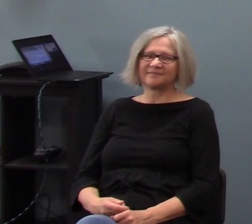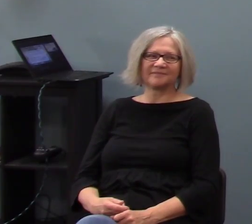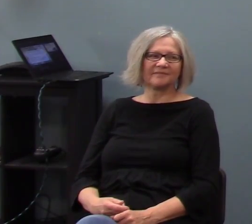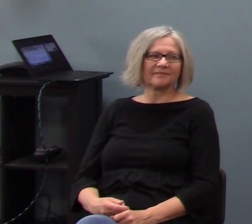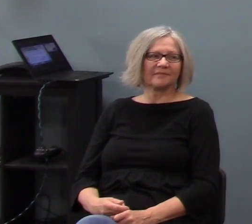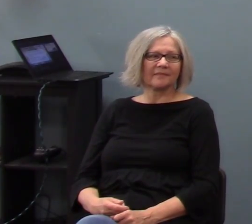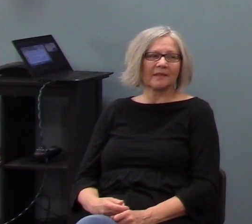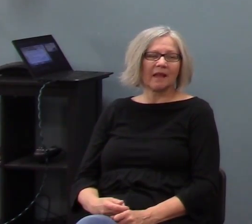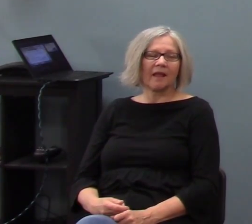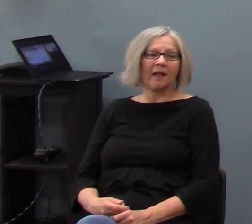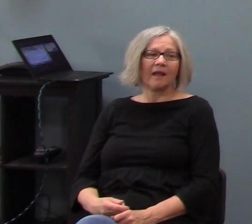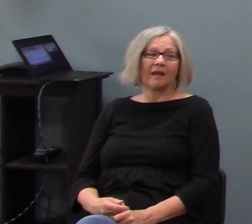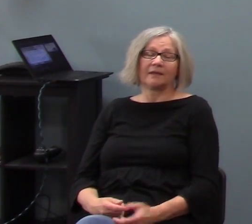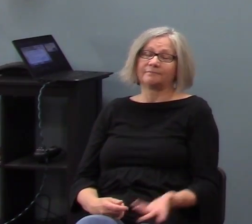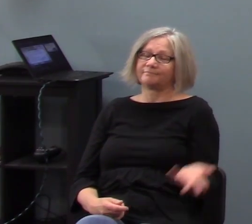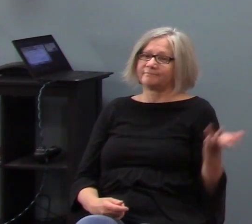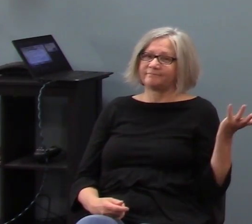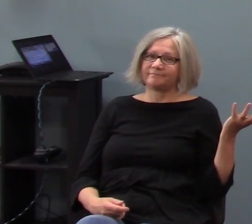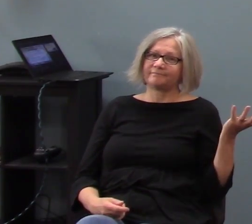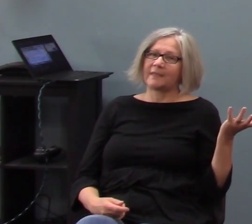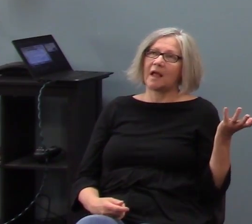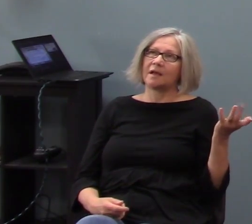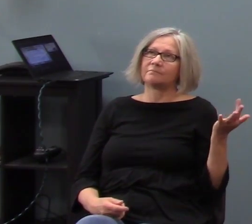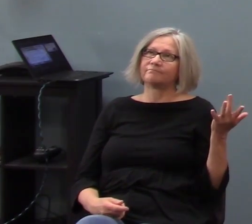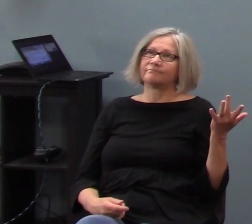Yeah. Skew's number would be big enough. You know that one.